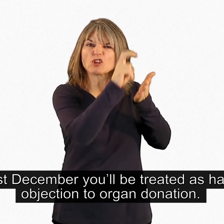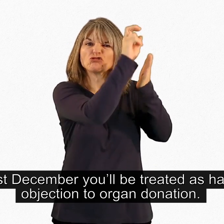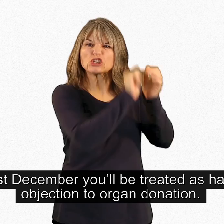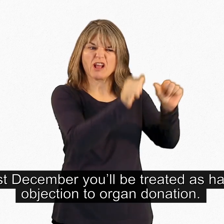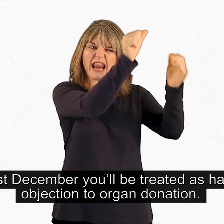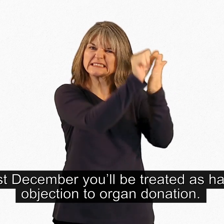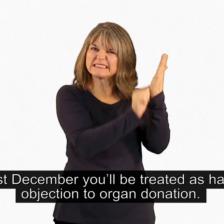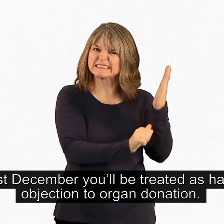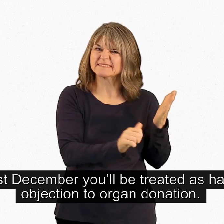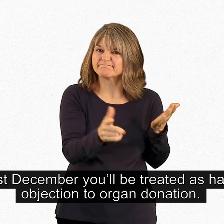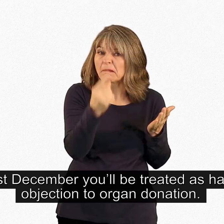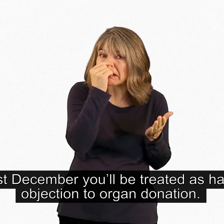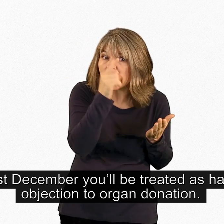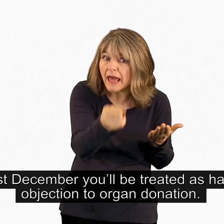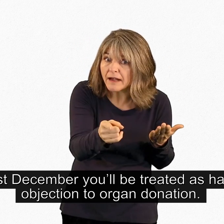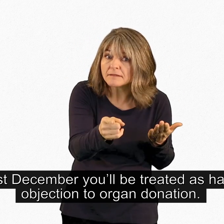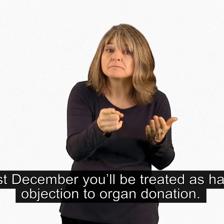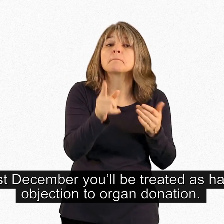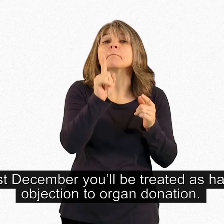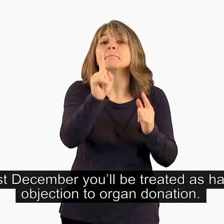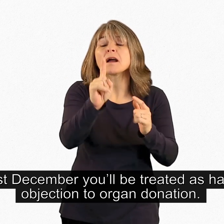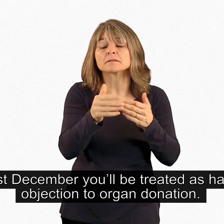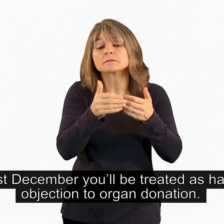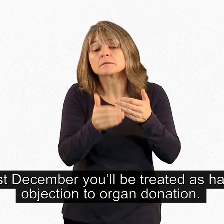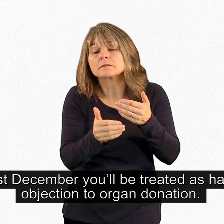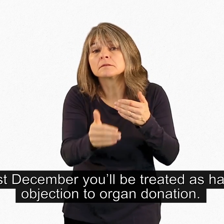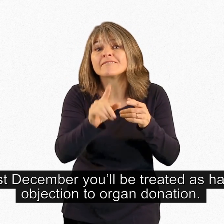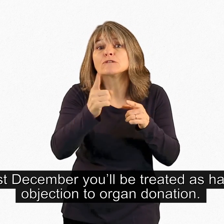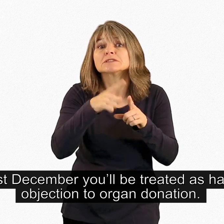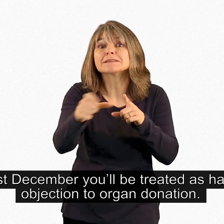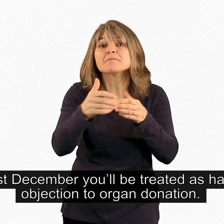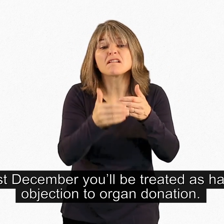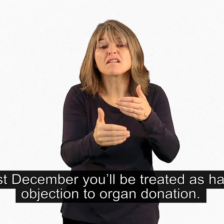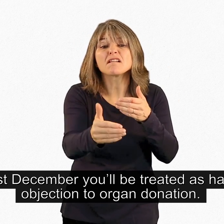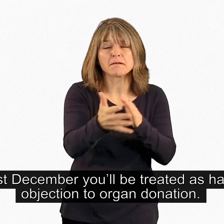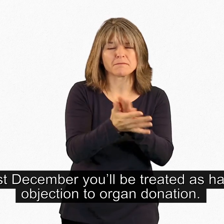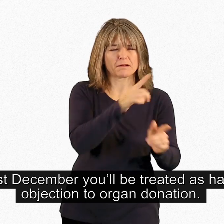From the 1st December you'll be treated as having no objection to organ donation